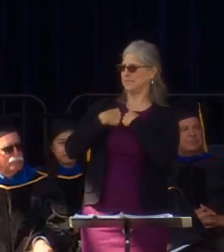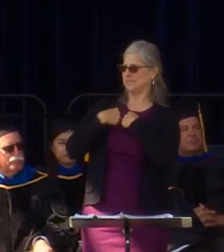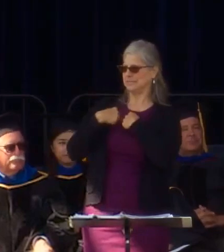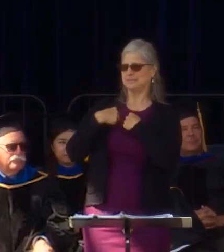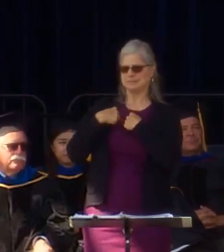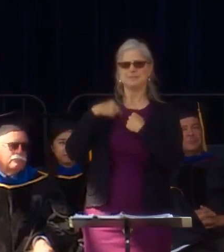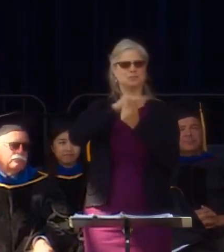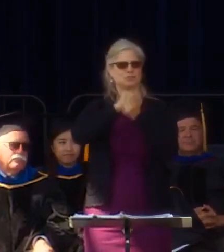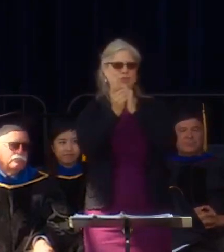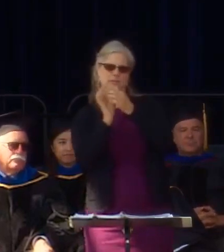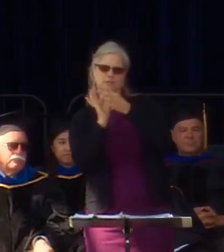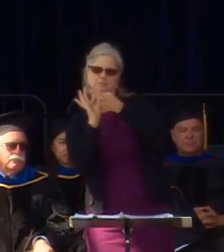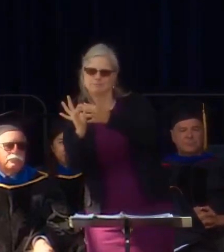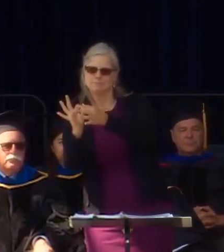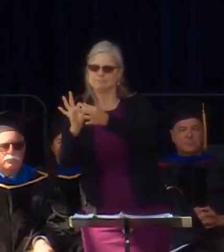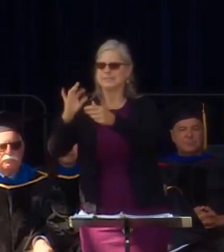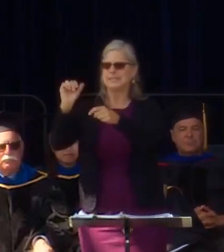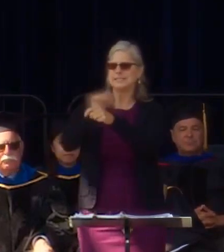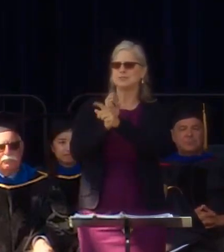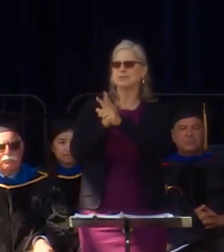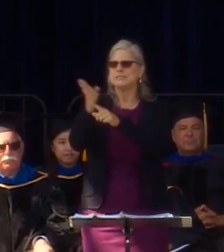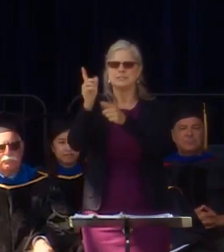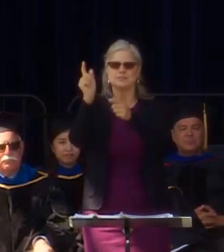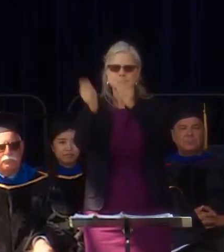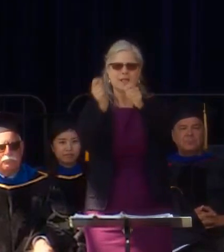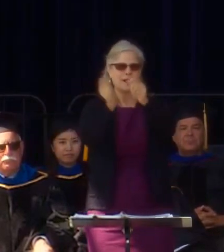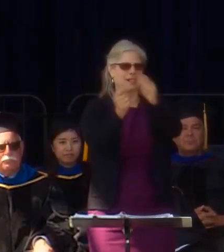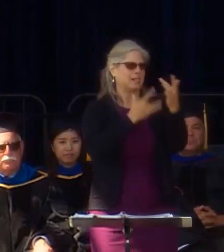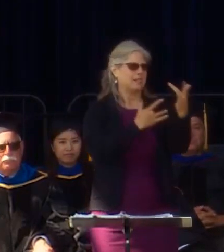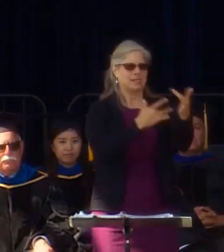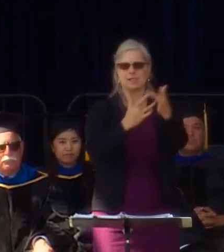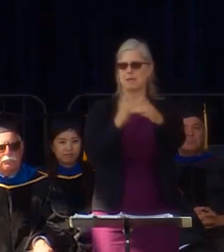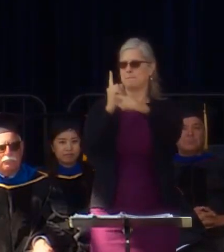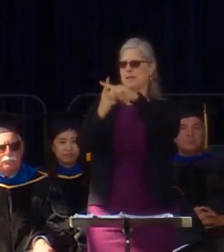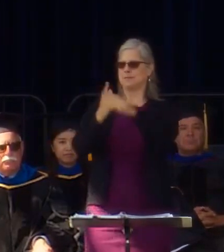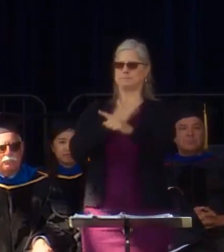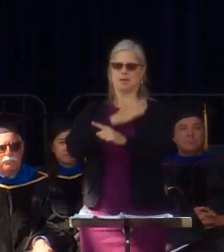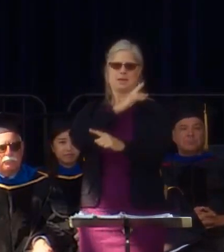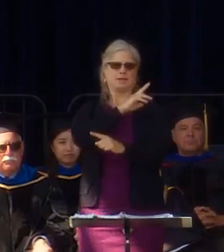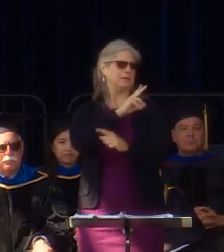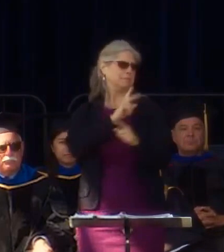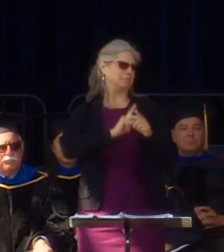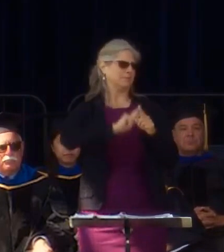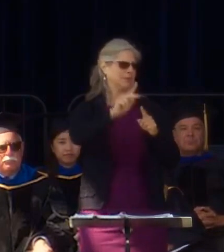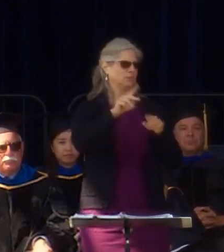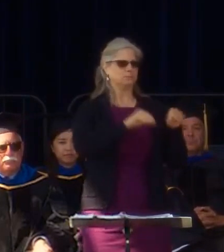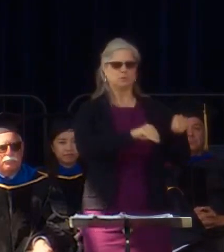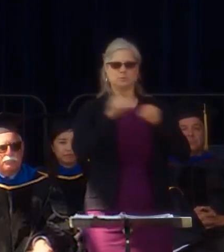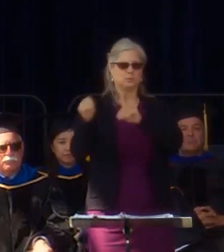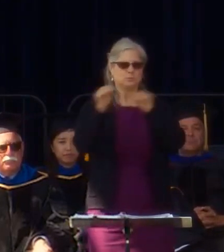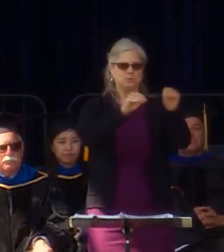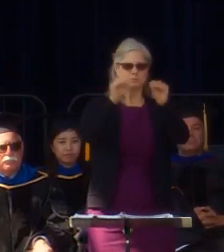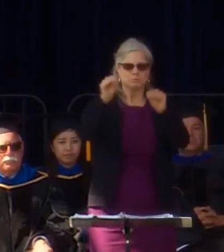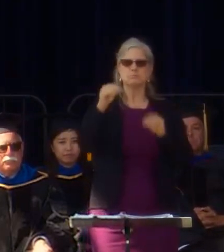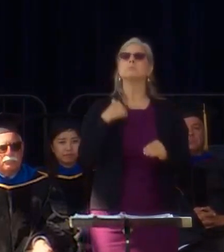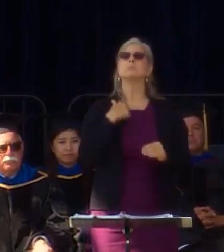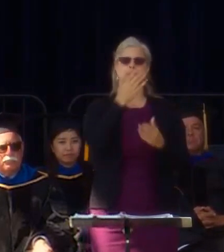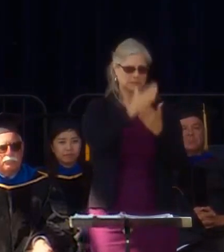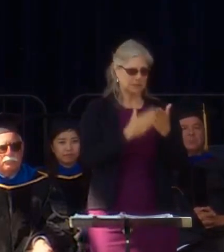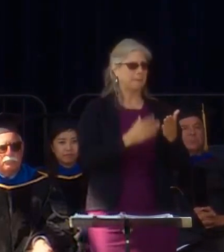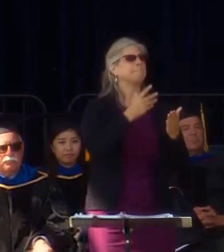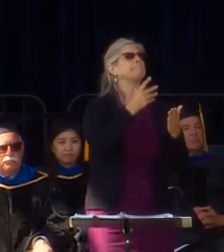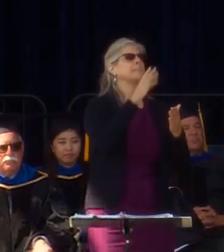change has been tied to industry trends as well as my own professional moves. I've worked in companies that have been